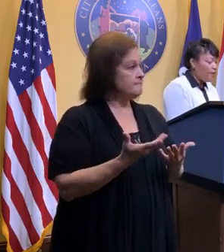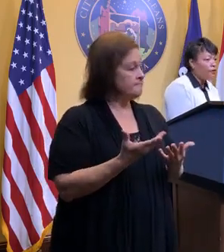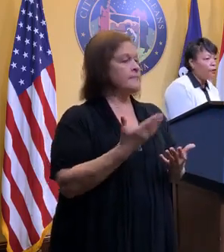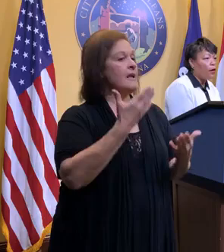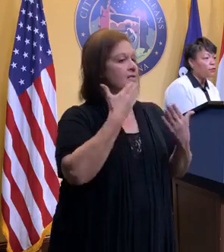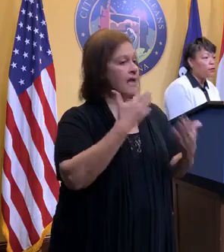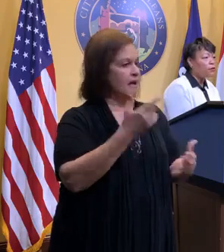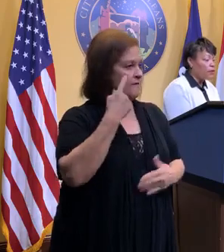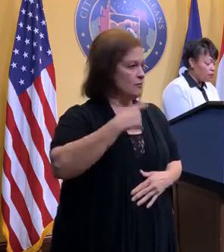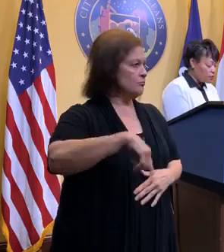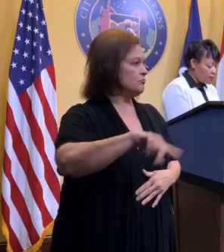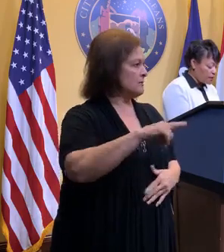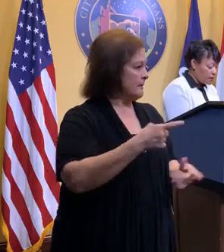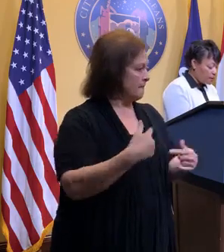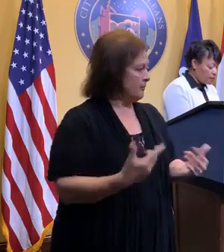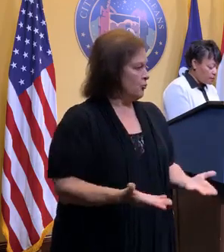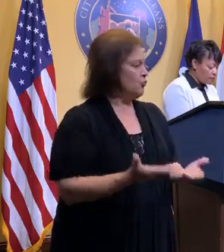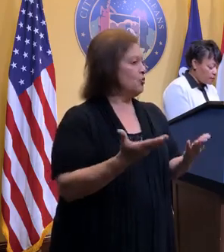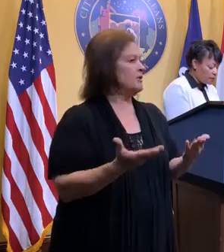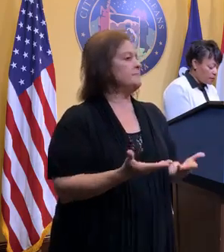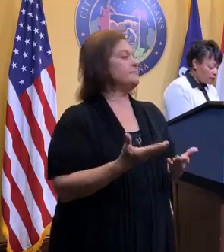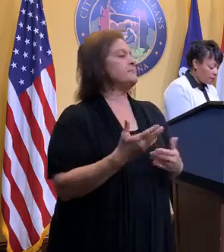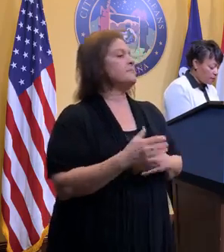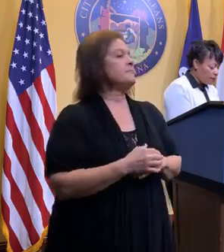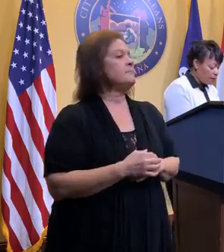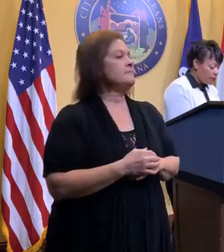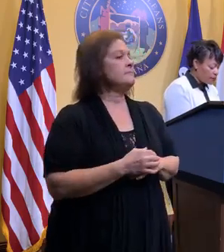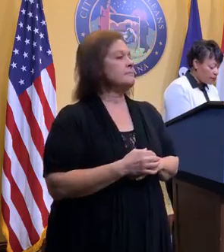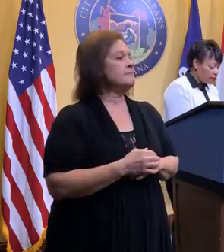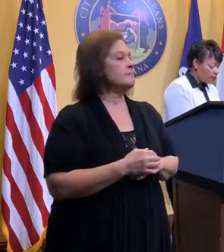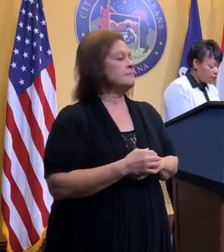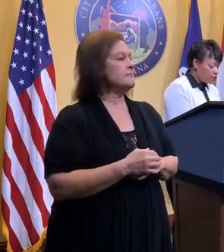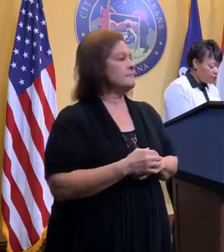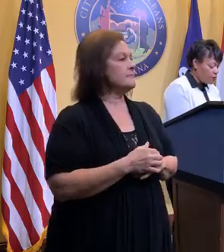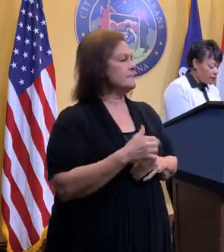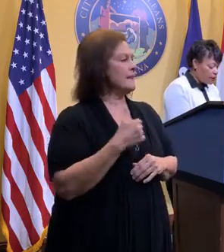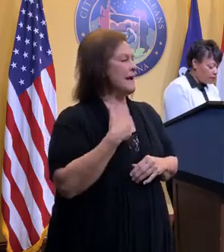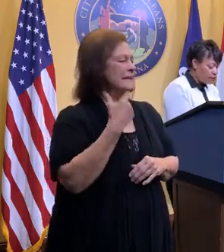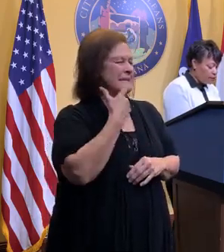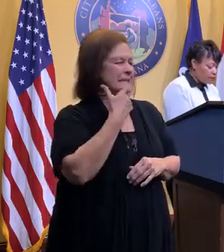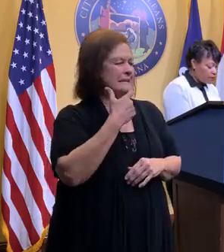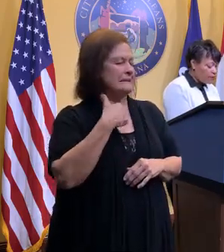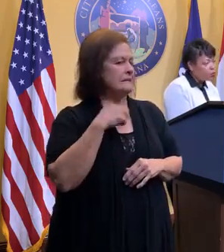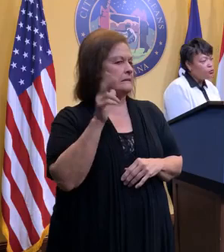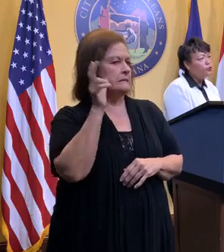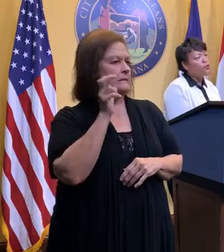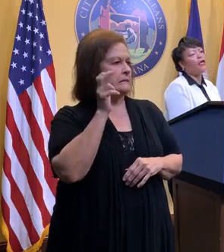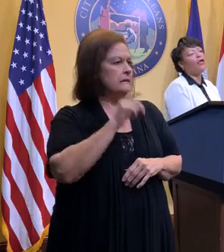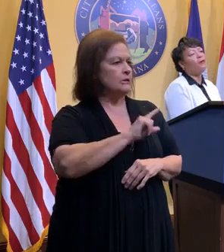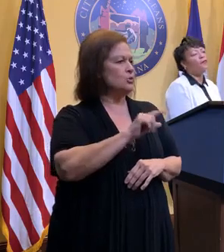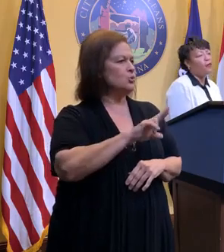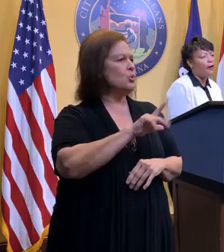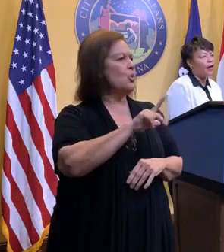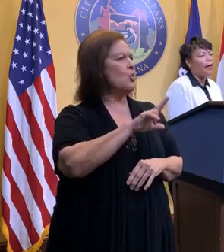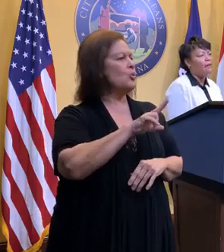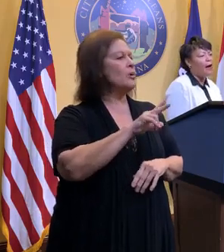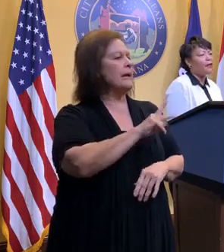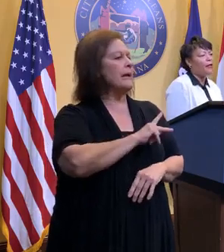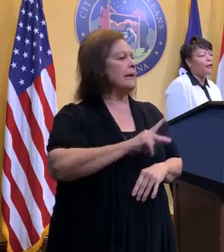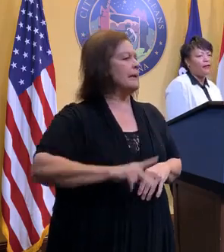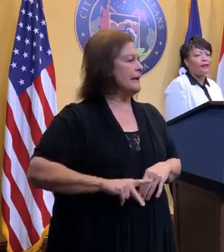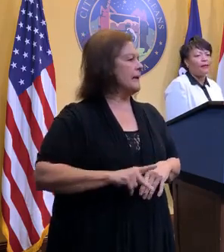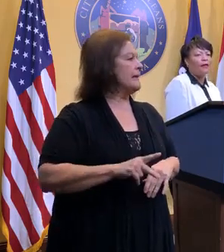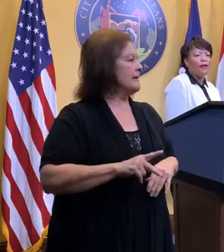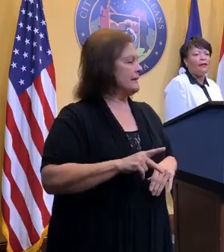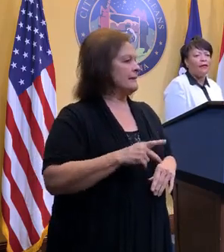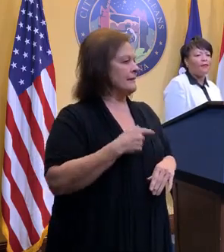All right, well, thank you all so much, and I was listening to the Zulu King before I came